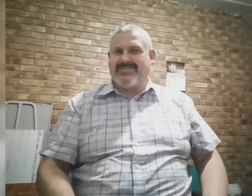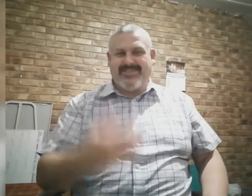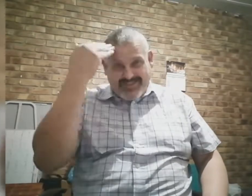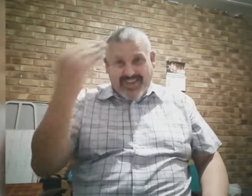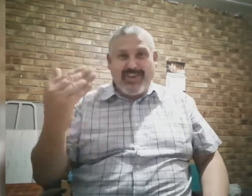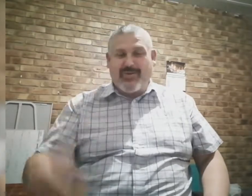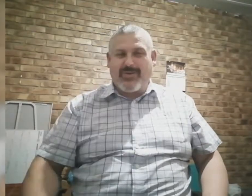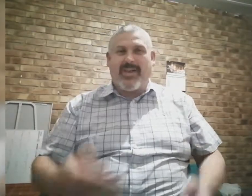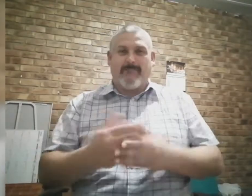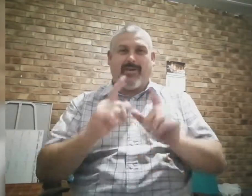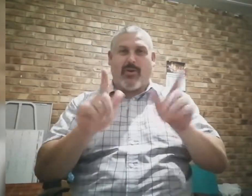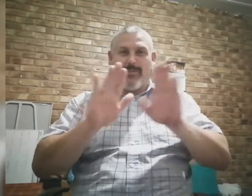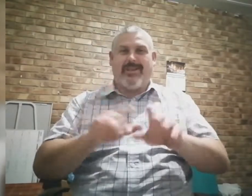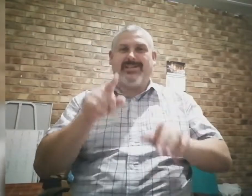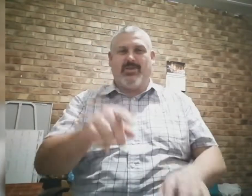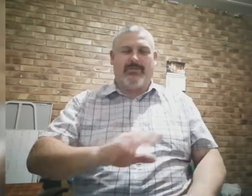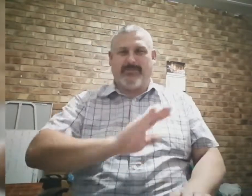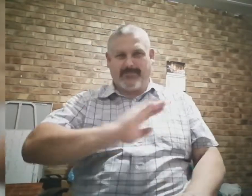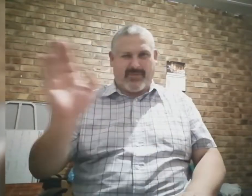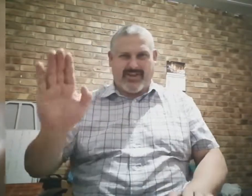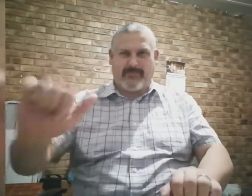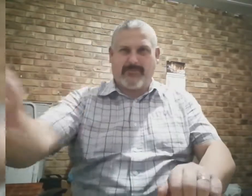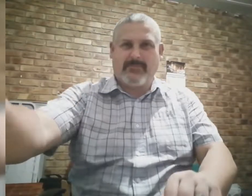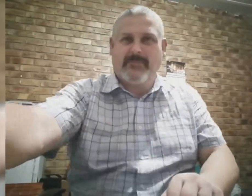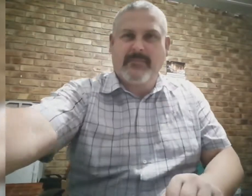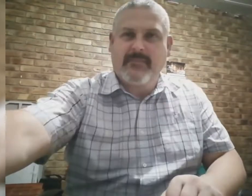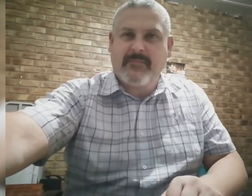Thank you. May the Lord bless you. Thank you.